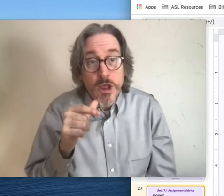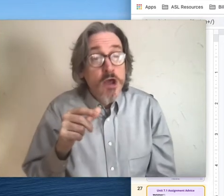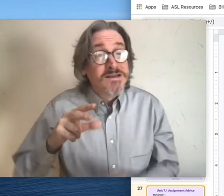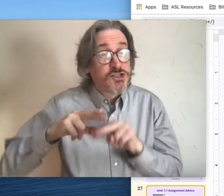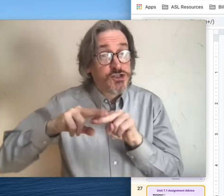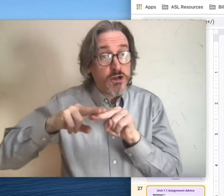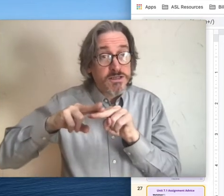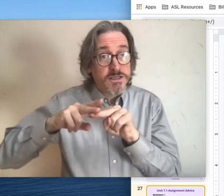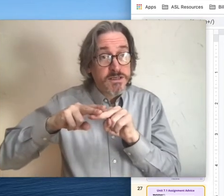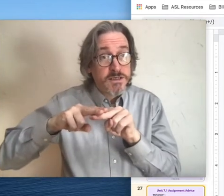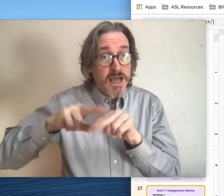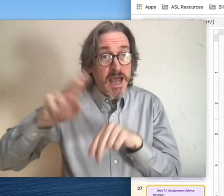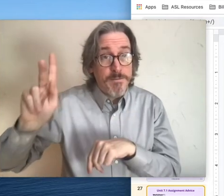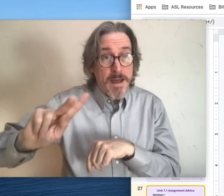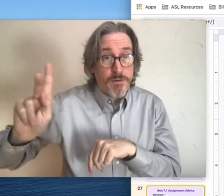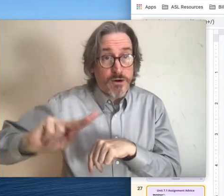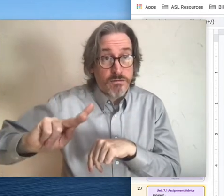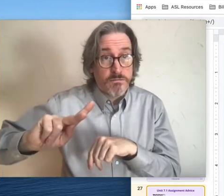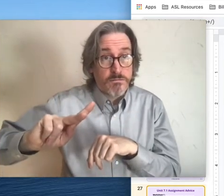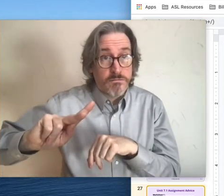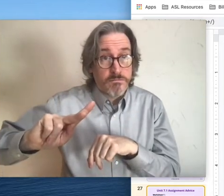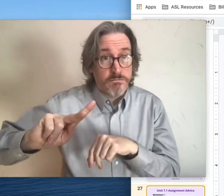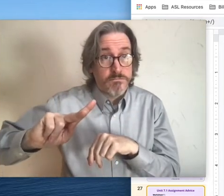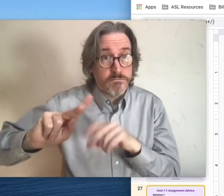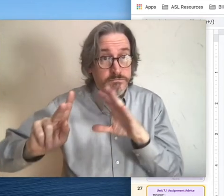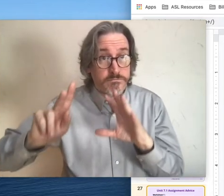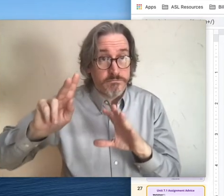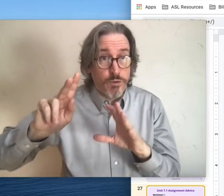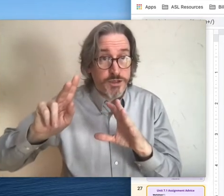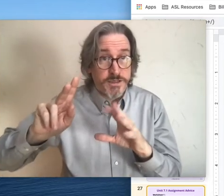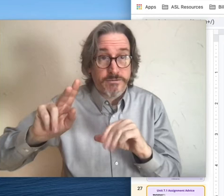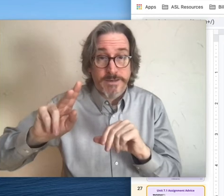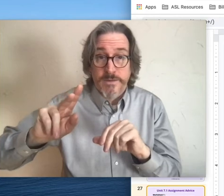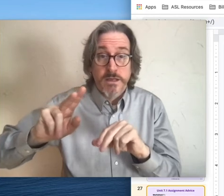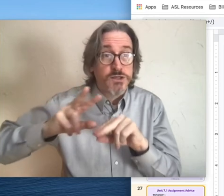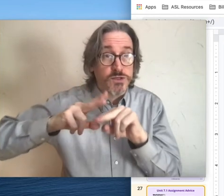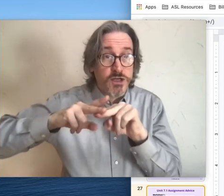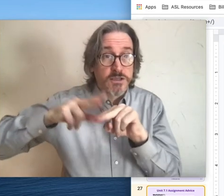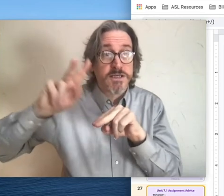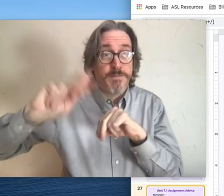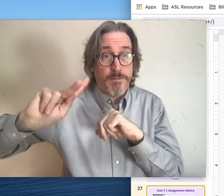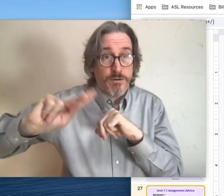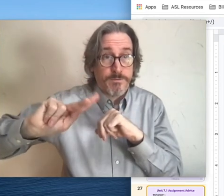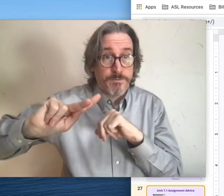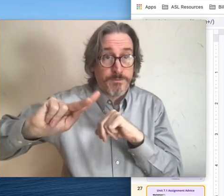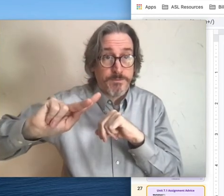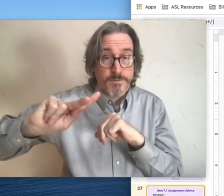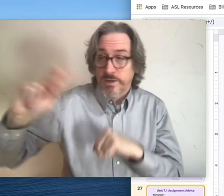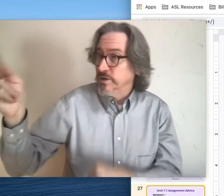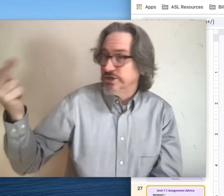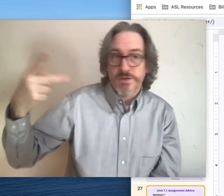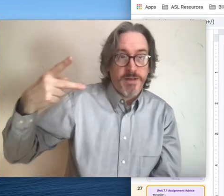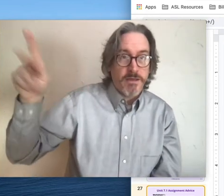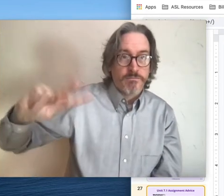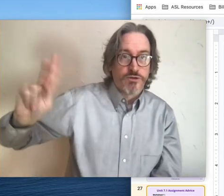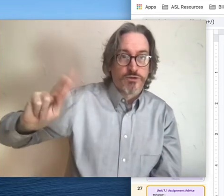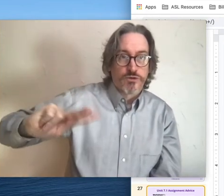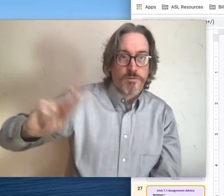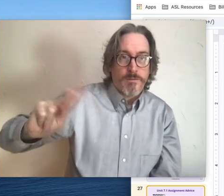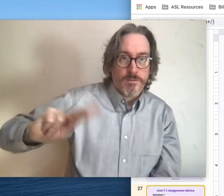Lemon, salt, and pepper. Push it, right? So salt, pepper. It's just a